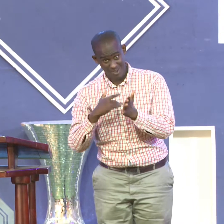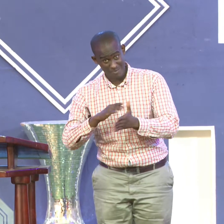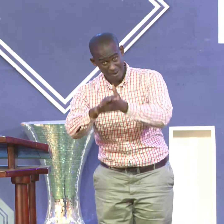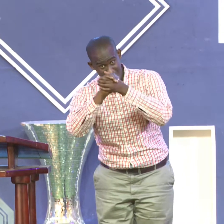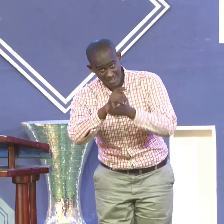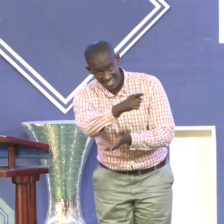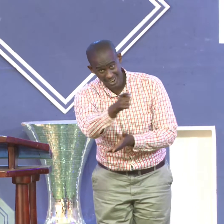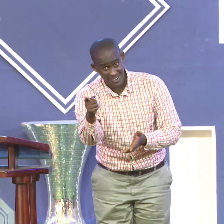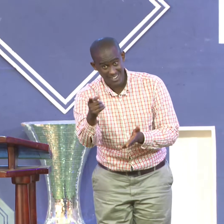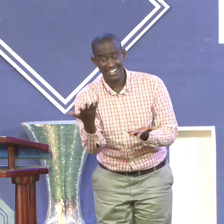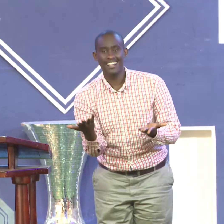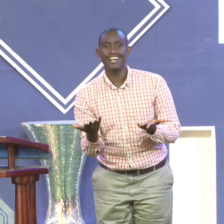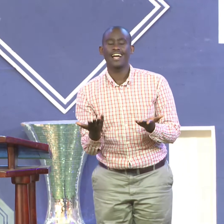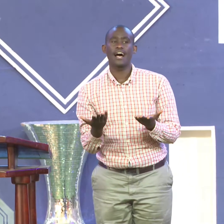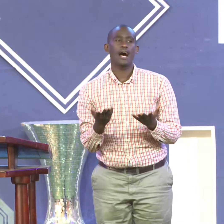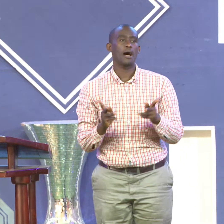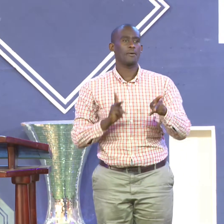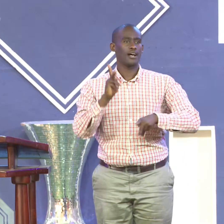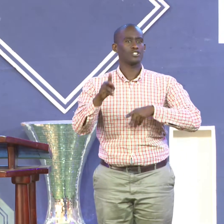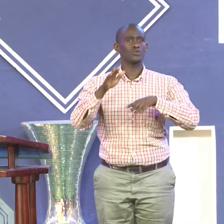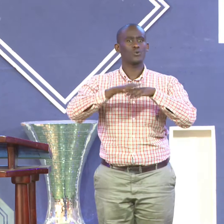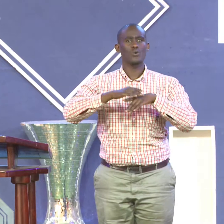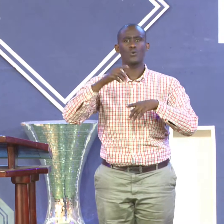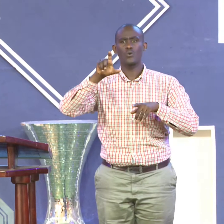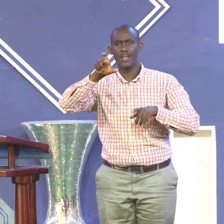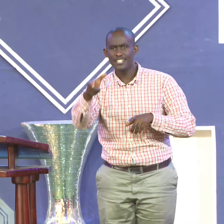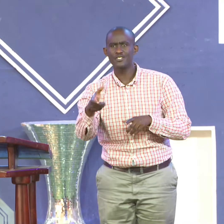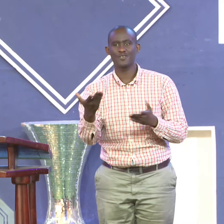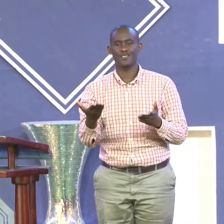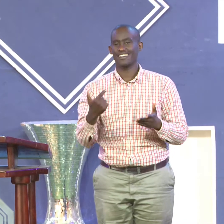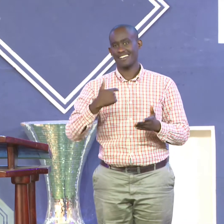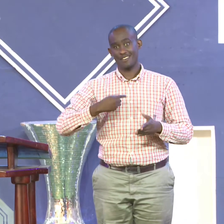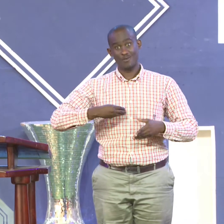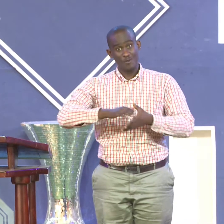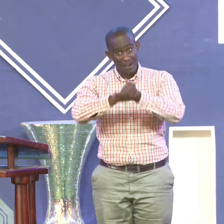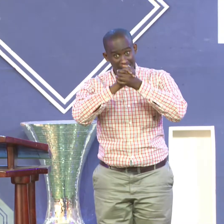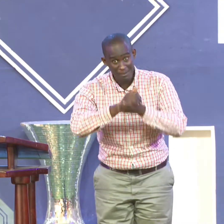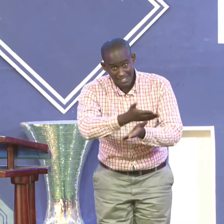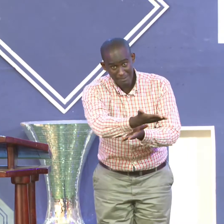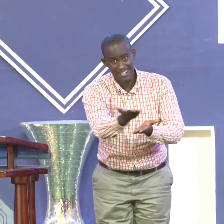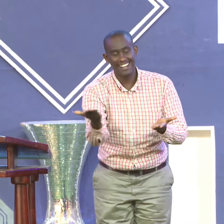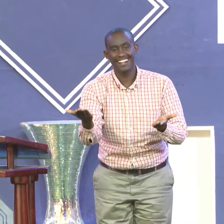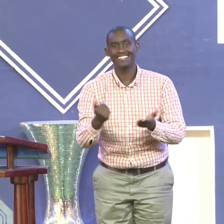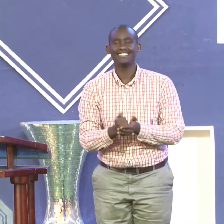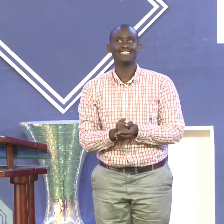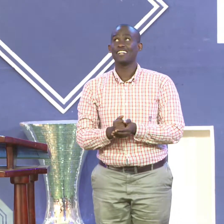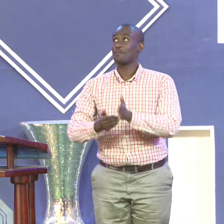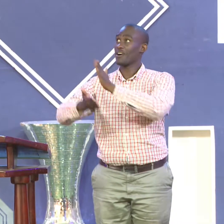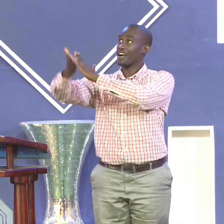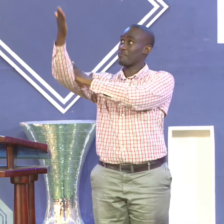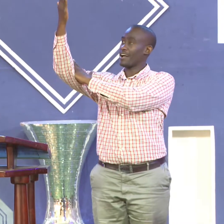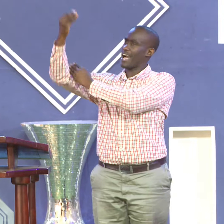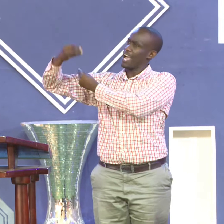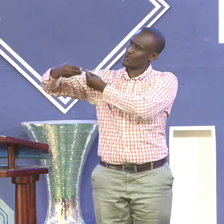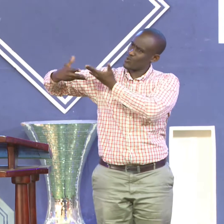Jesus greets you all. Abali ku radio. Those over the radio. Natubalamusiza. We greet you all. Kama fenatu werewa